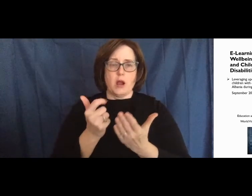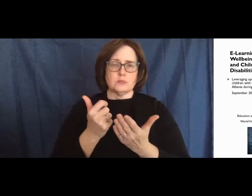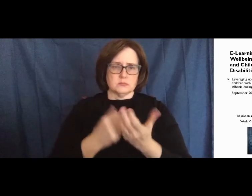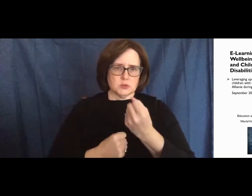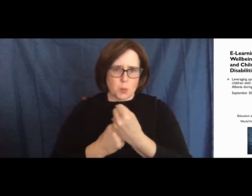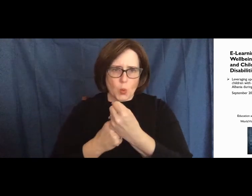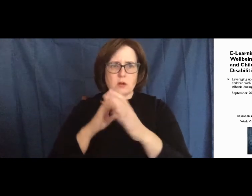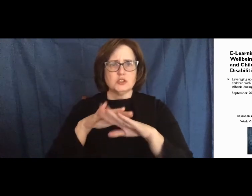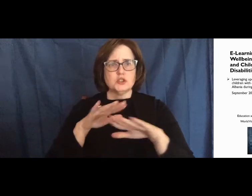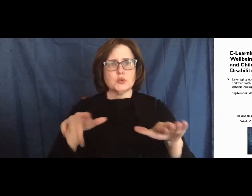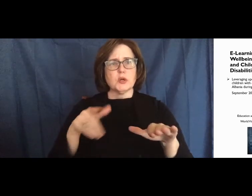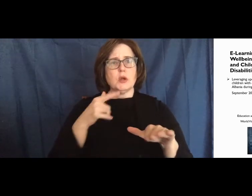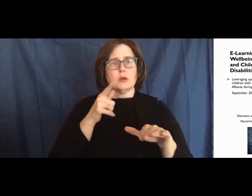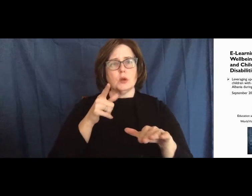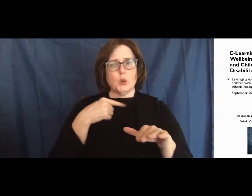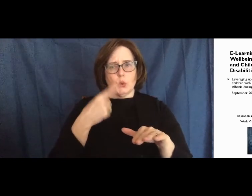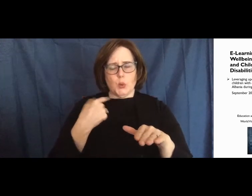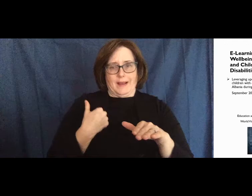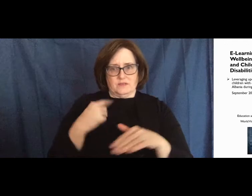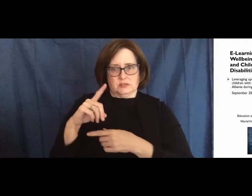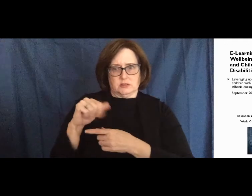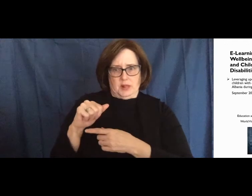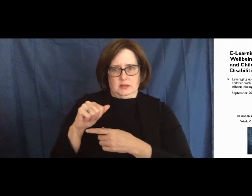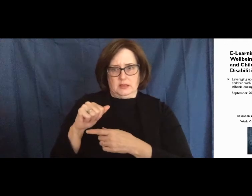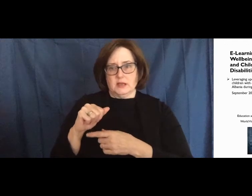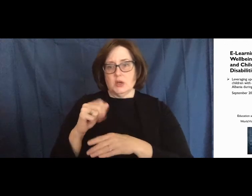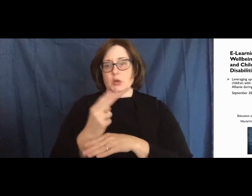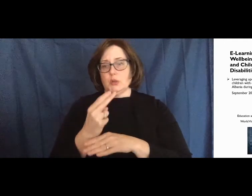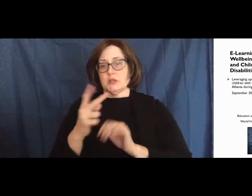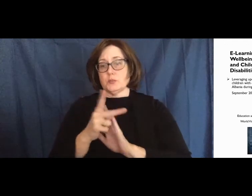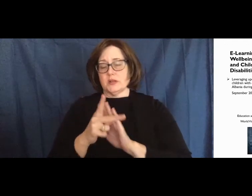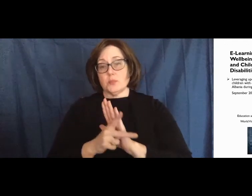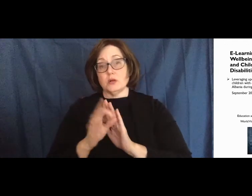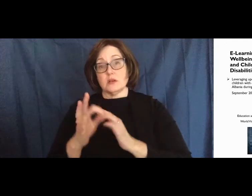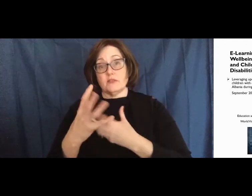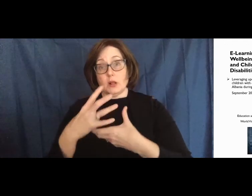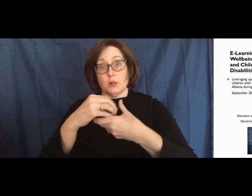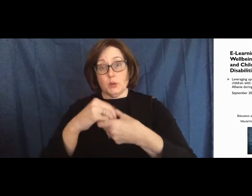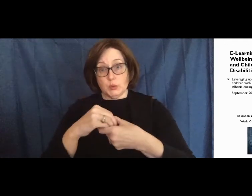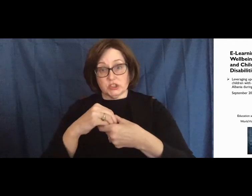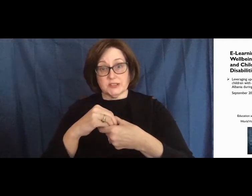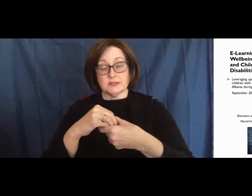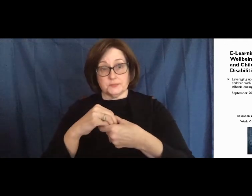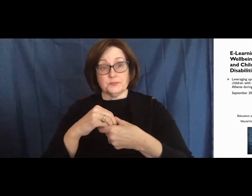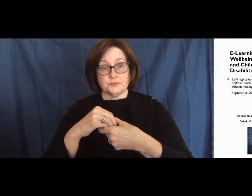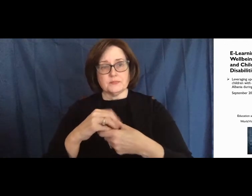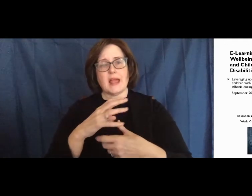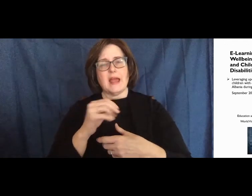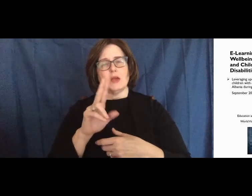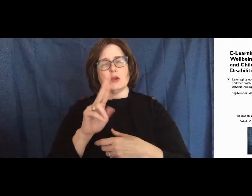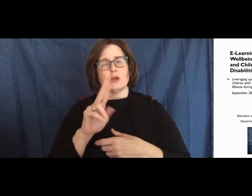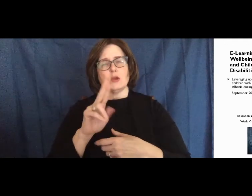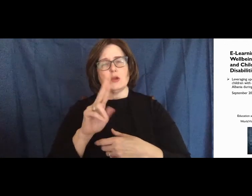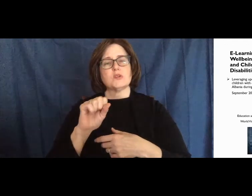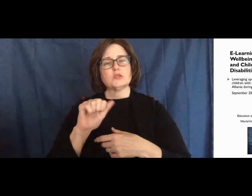disabilities based on principles of inclusion and focusing on elements of universal design while we